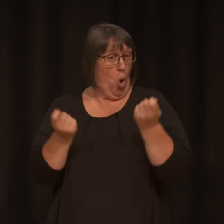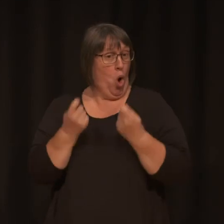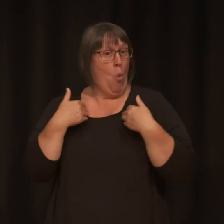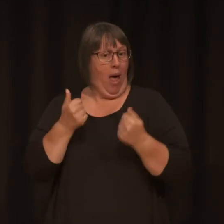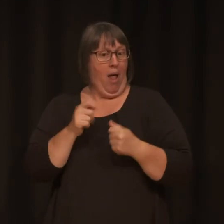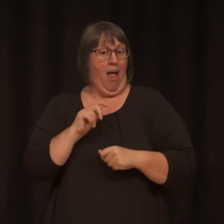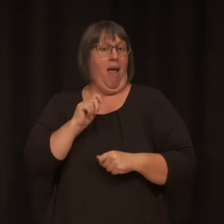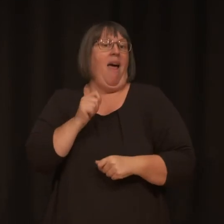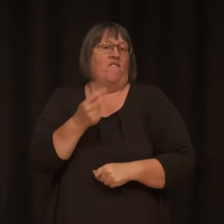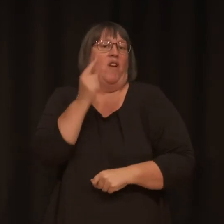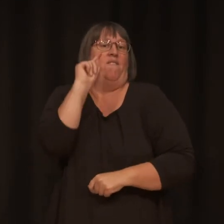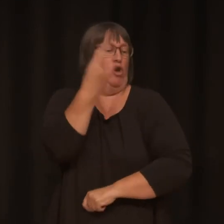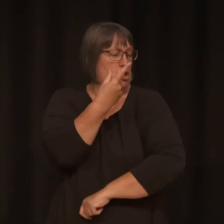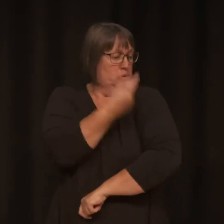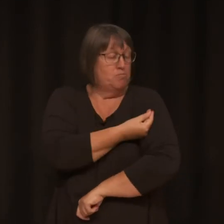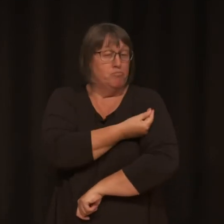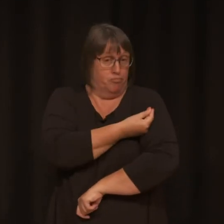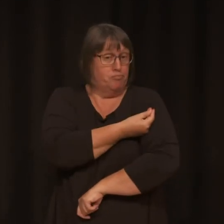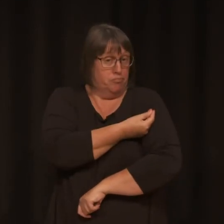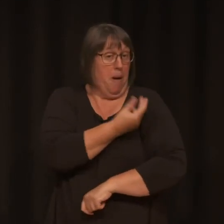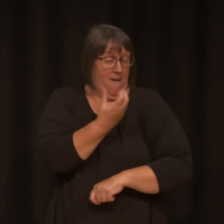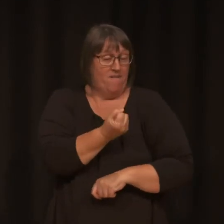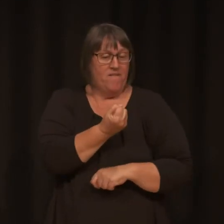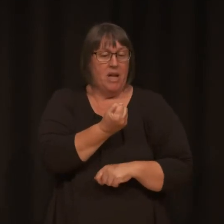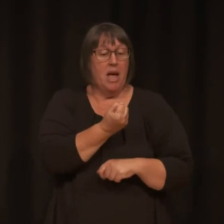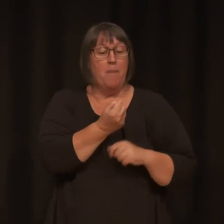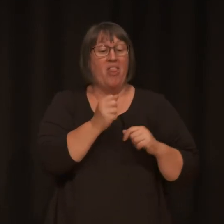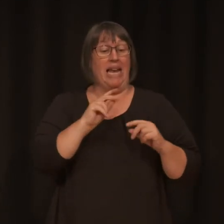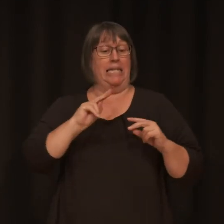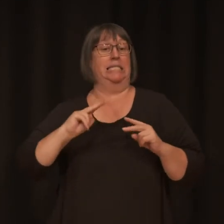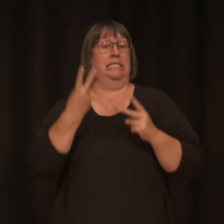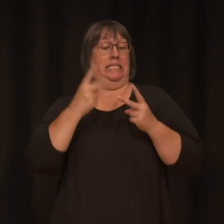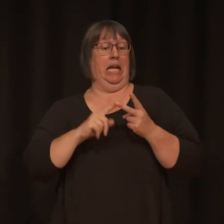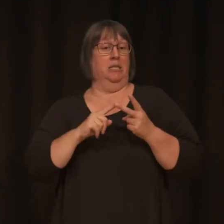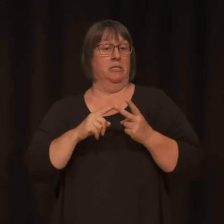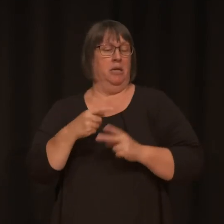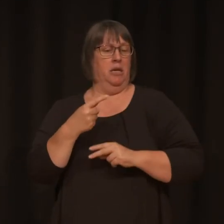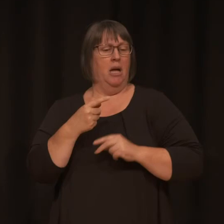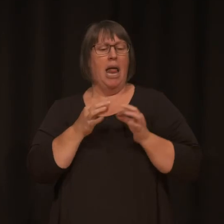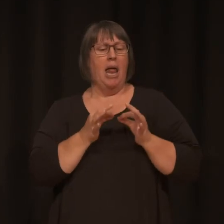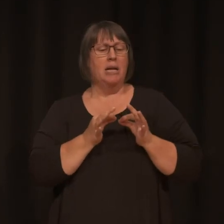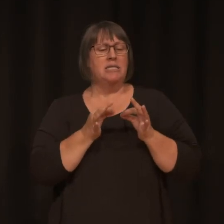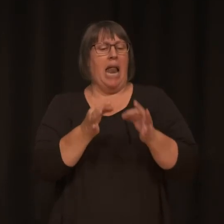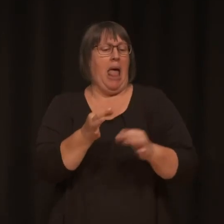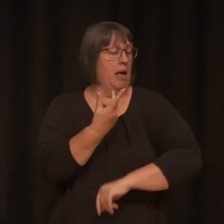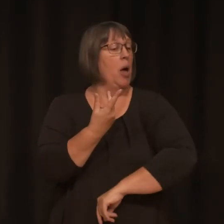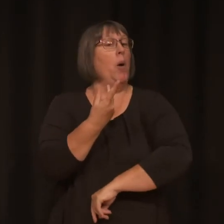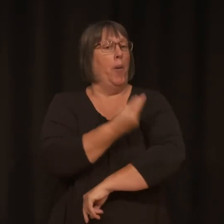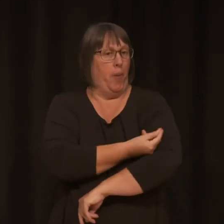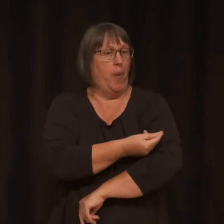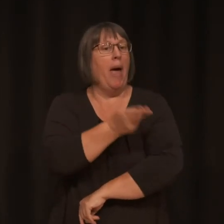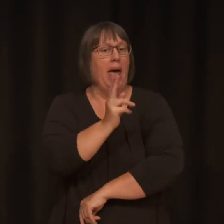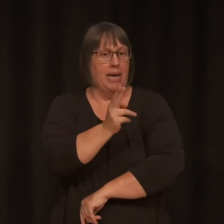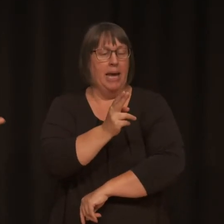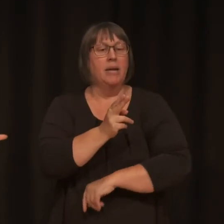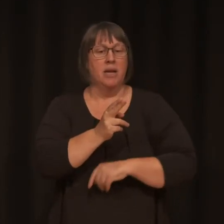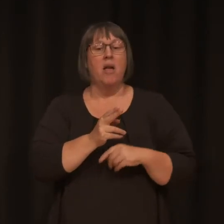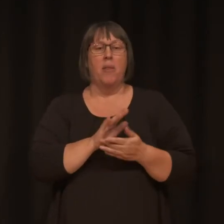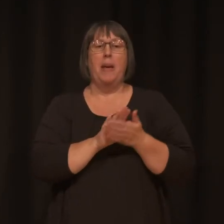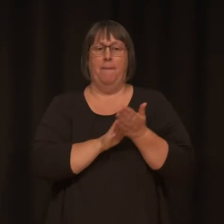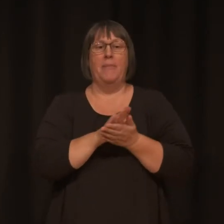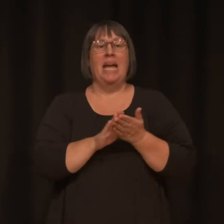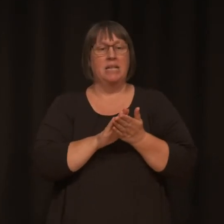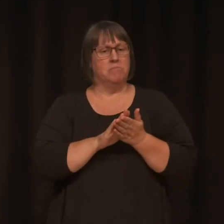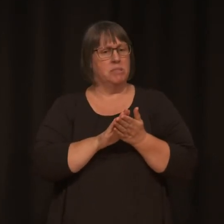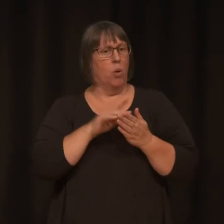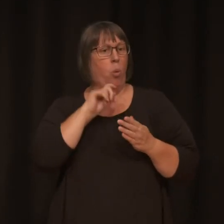first vaccine, but then after the second, a slight time delay, and then fully considered